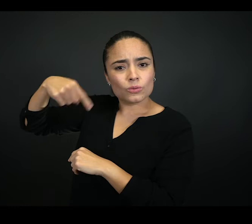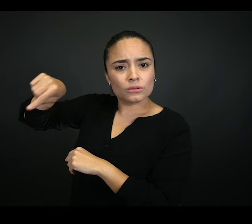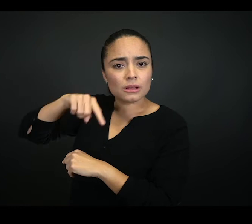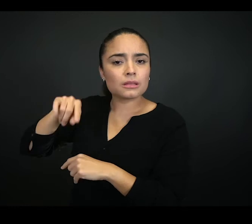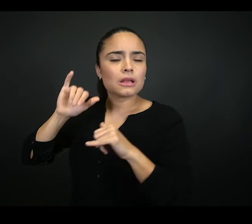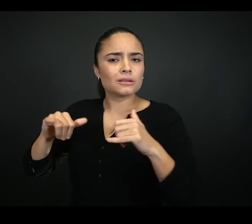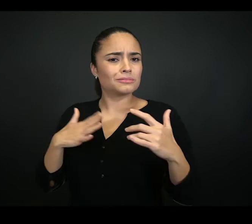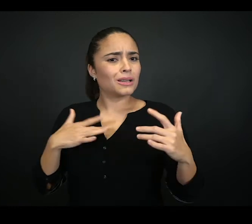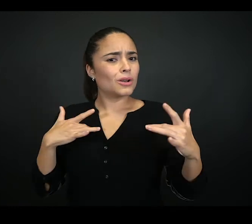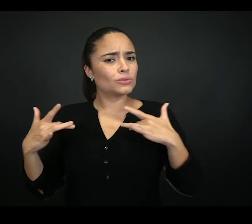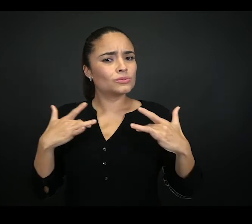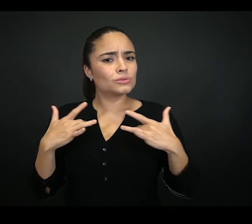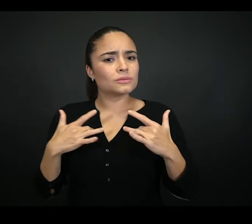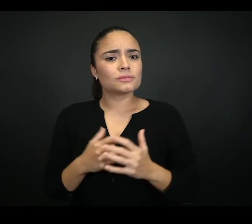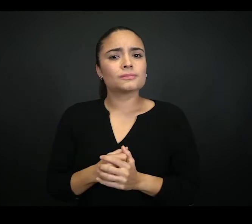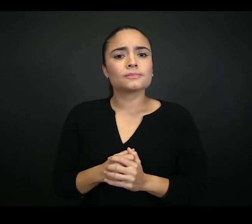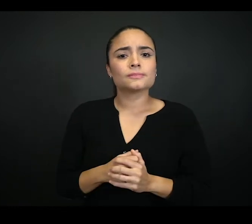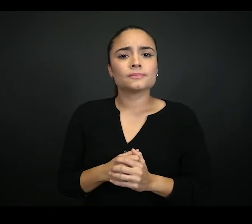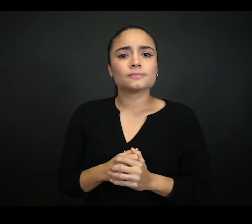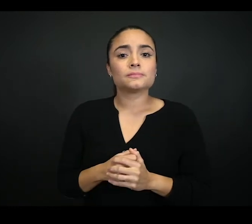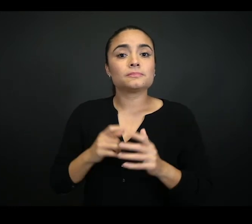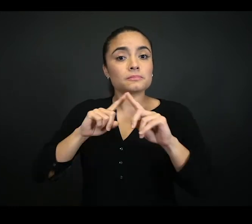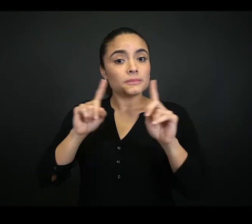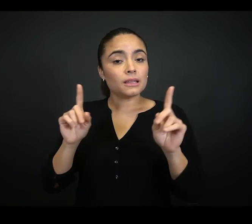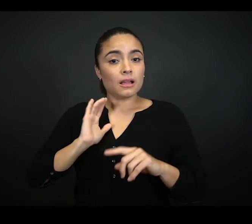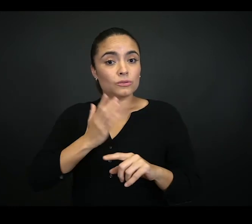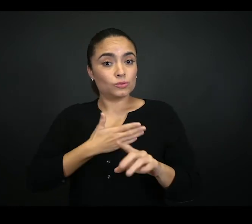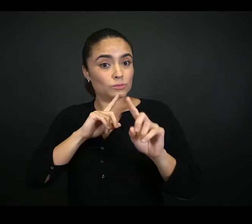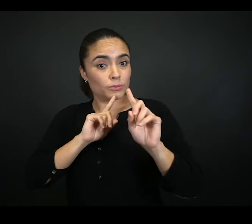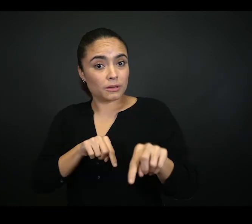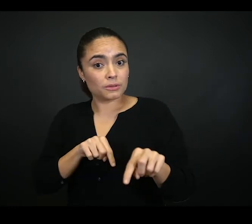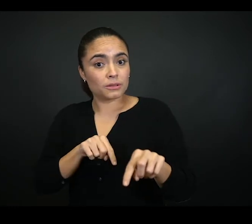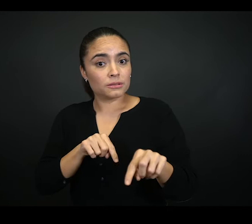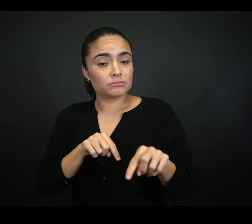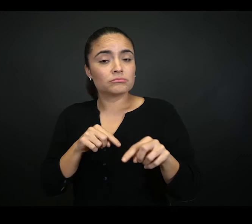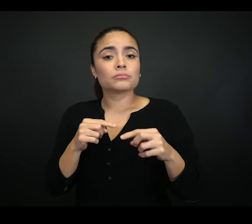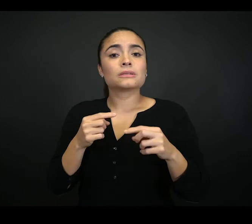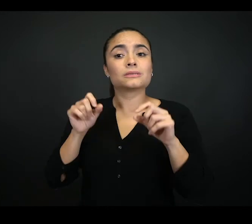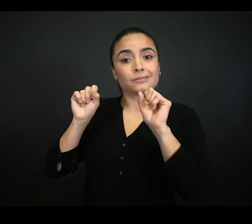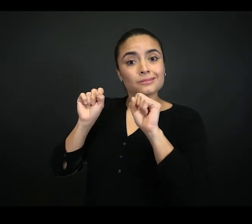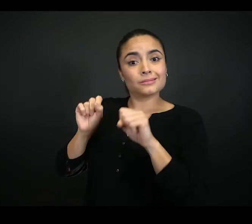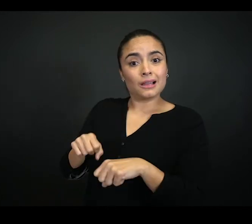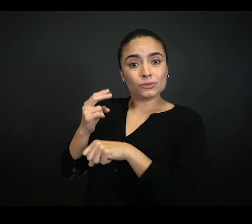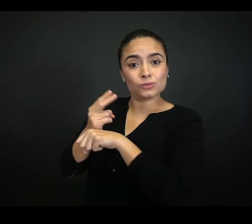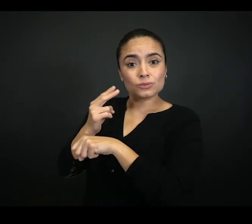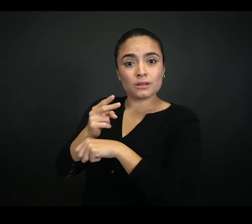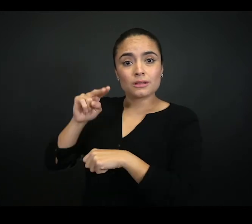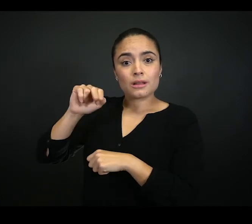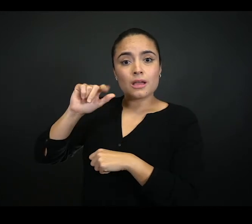street, because they have no protection then. So that's concerning. But